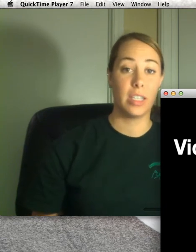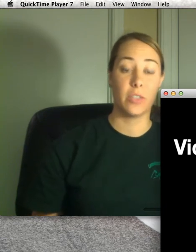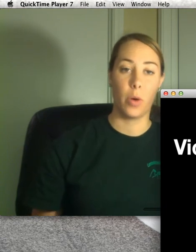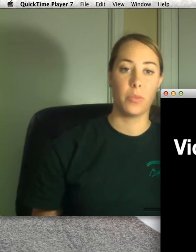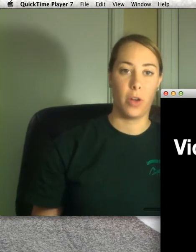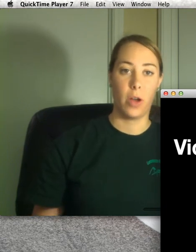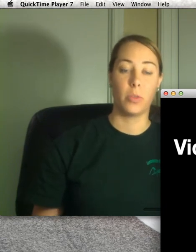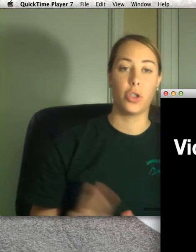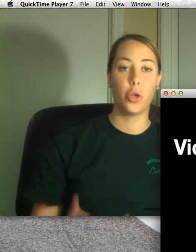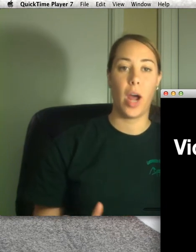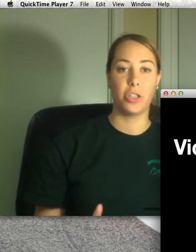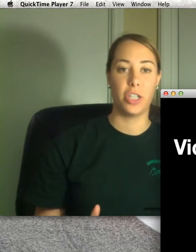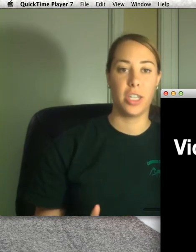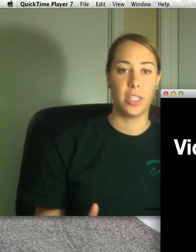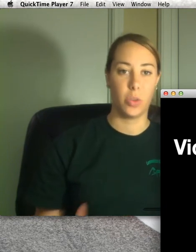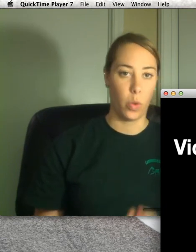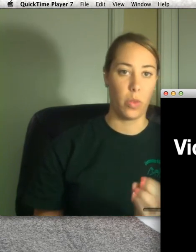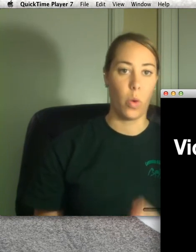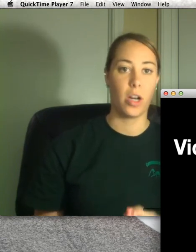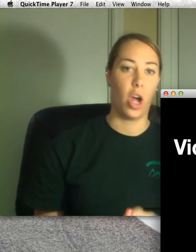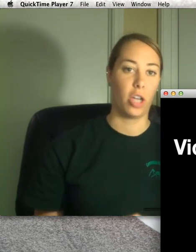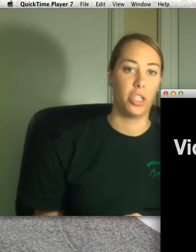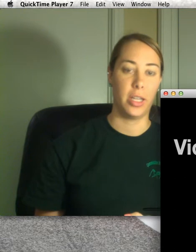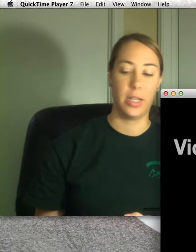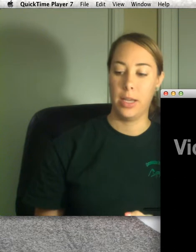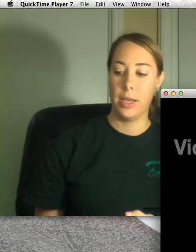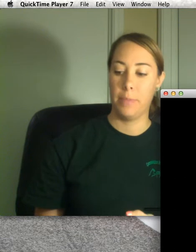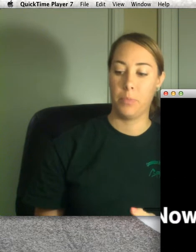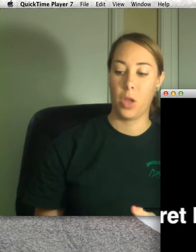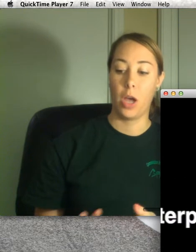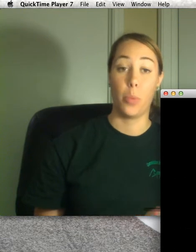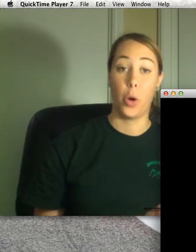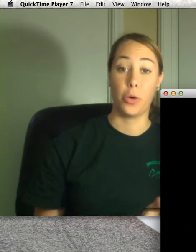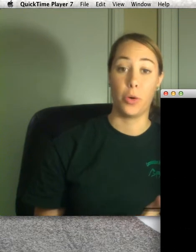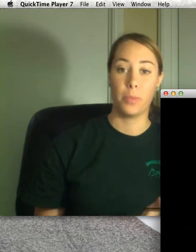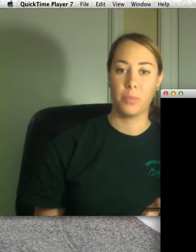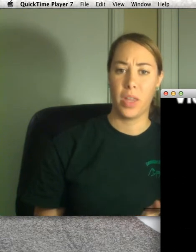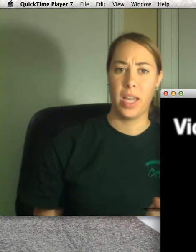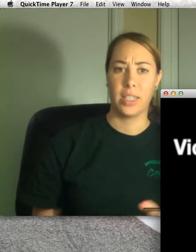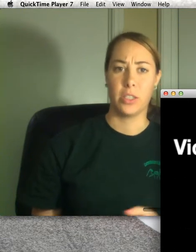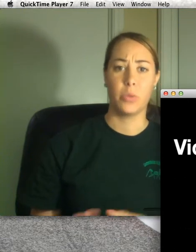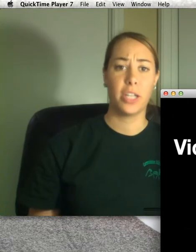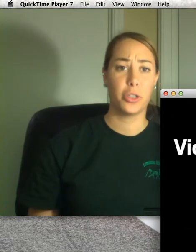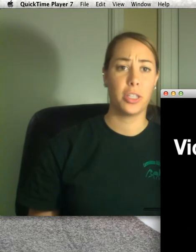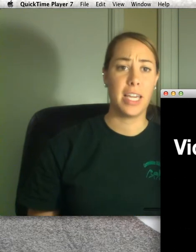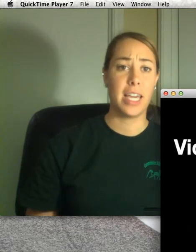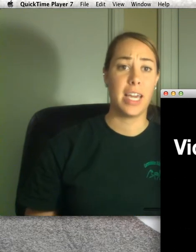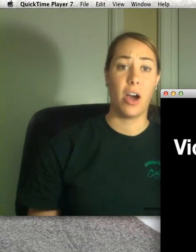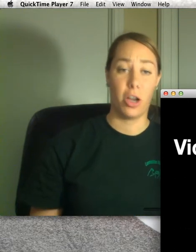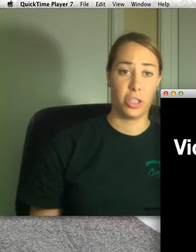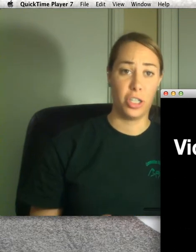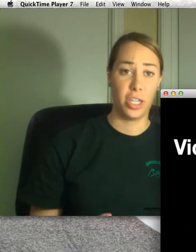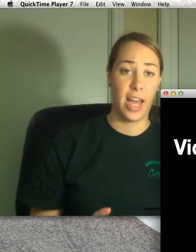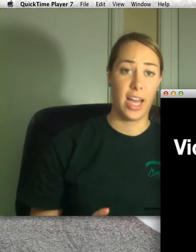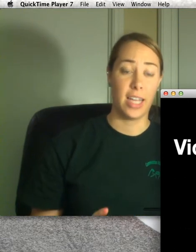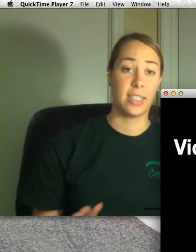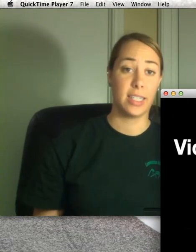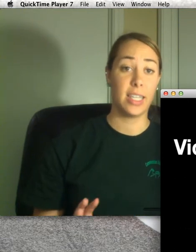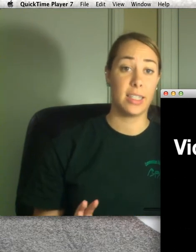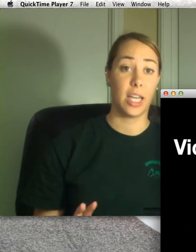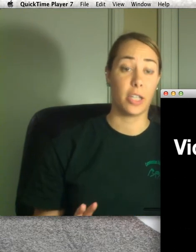is formed from 2 hydrogens with 1 oxygen particle. So naturally, oxygen